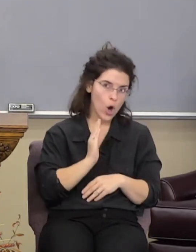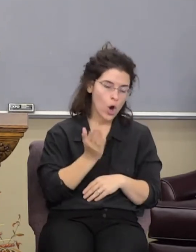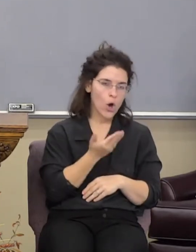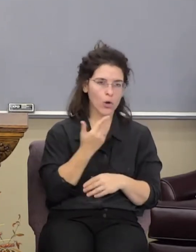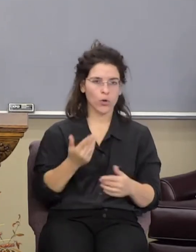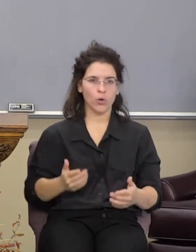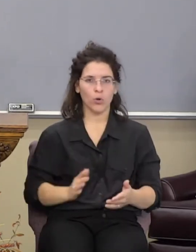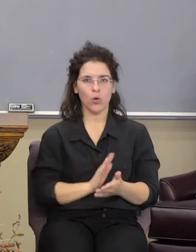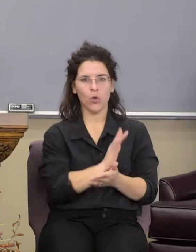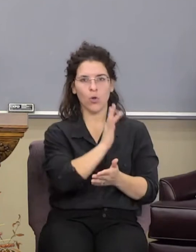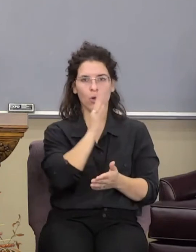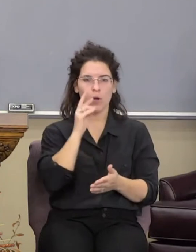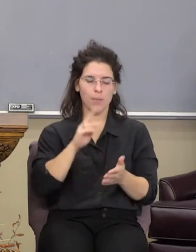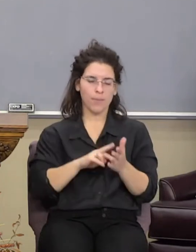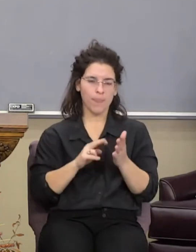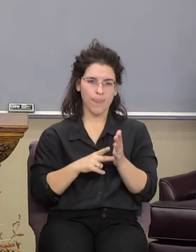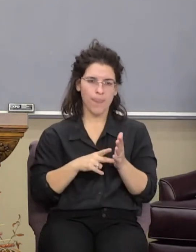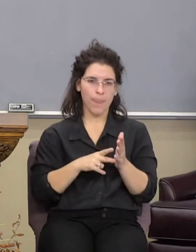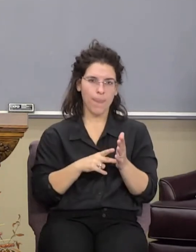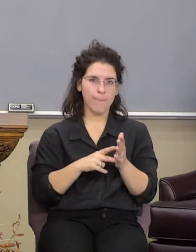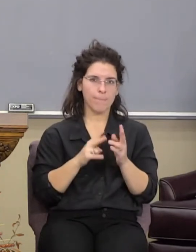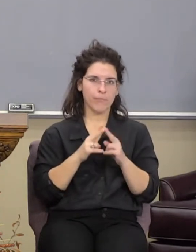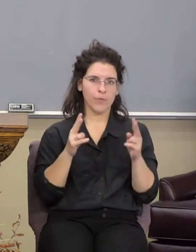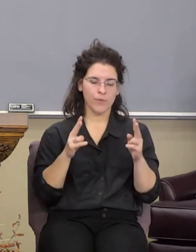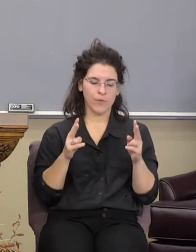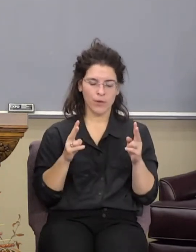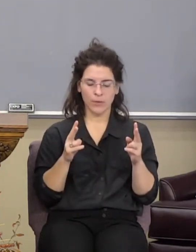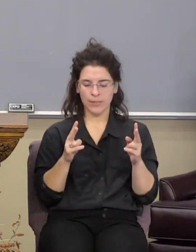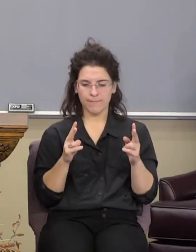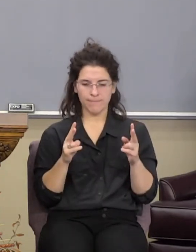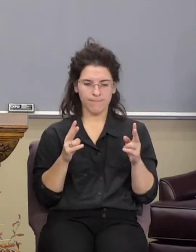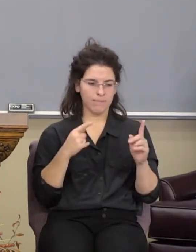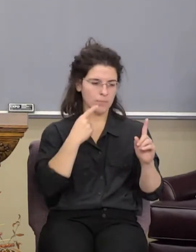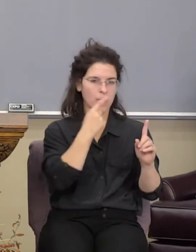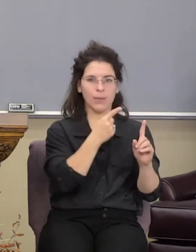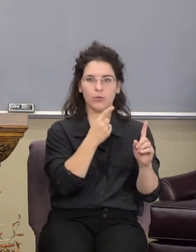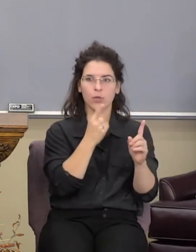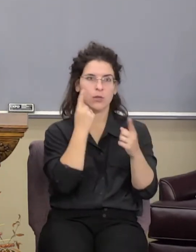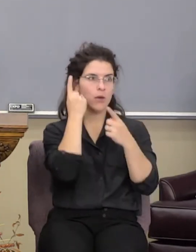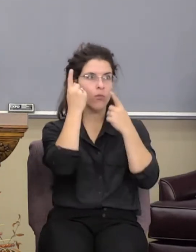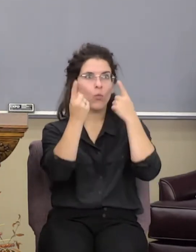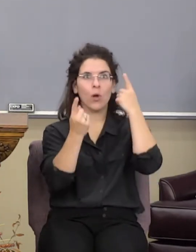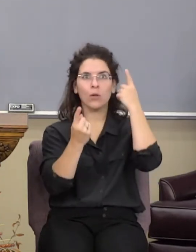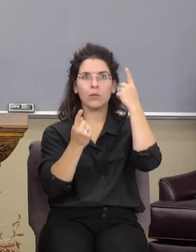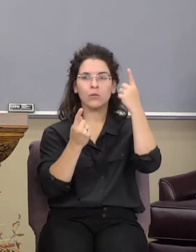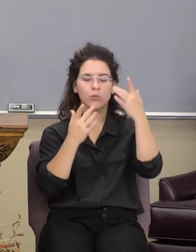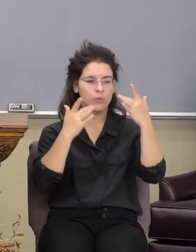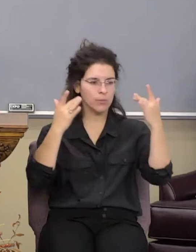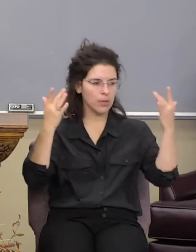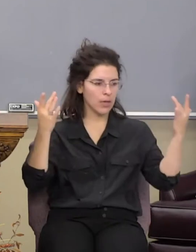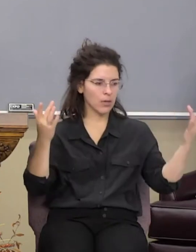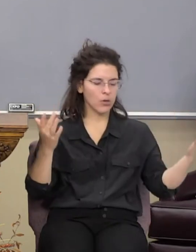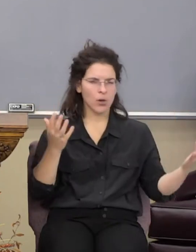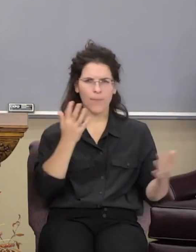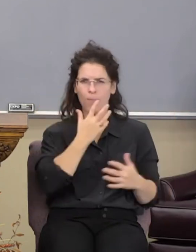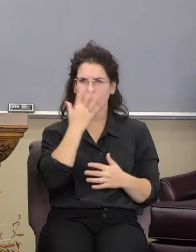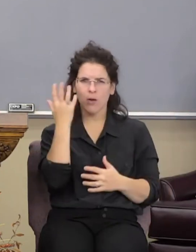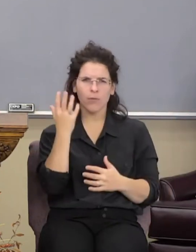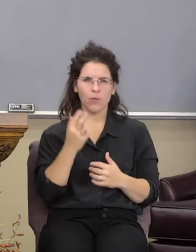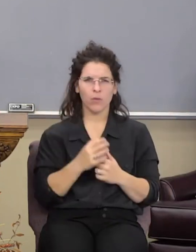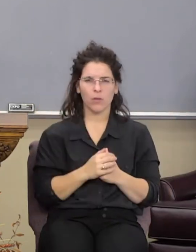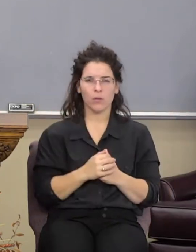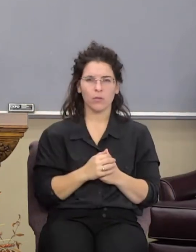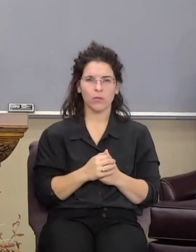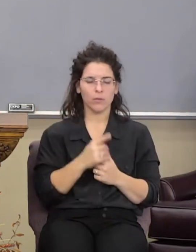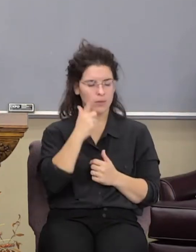glory, that is, to be the very object of wonder, splendor, and marvel.